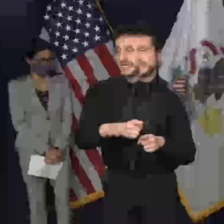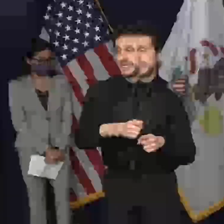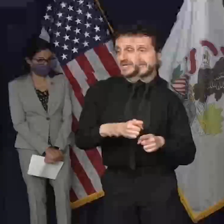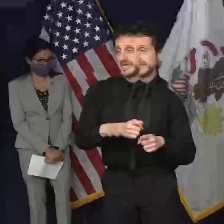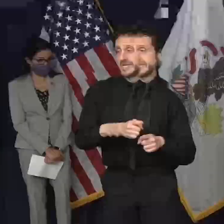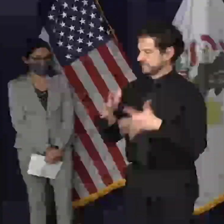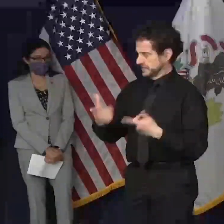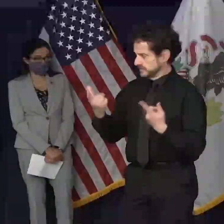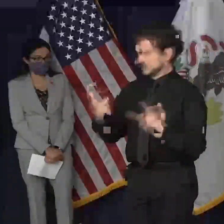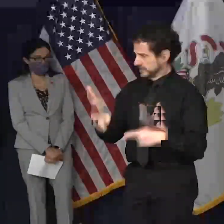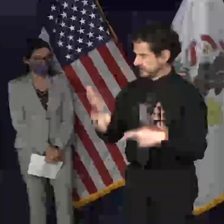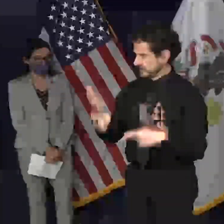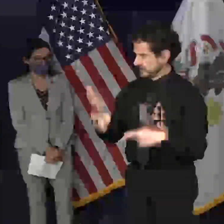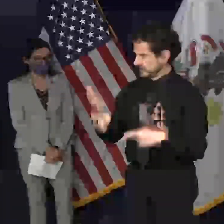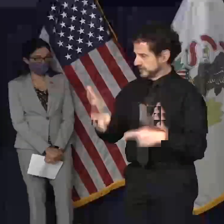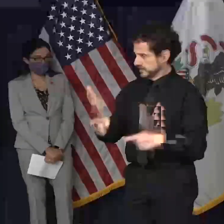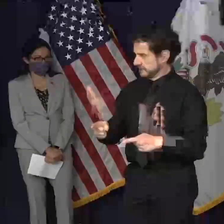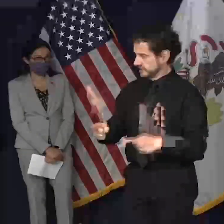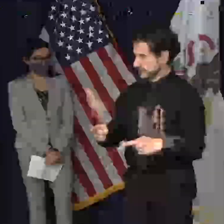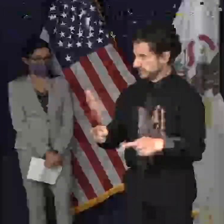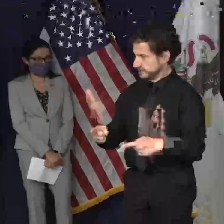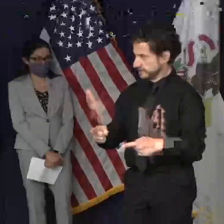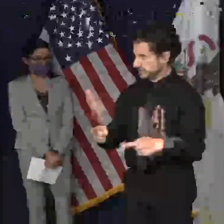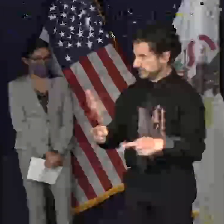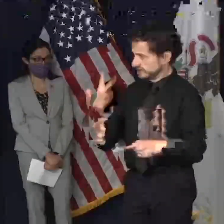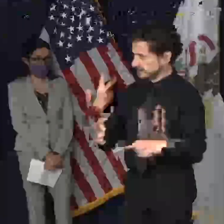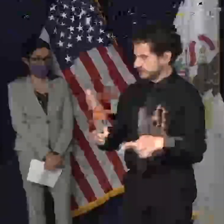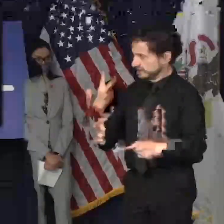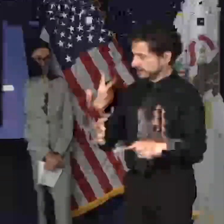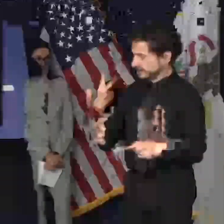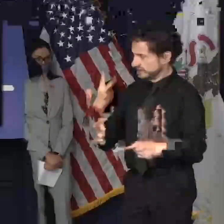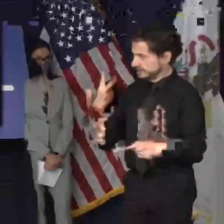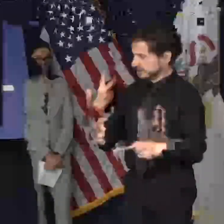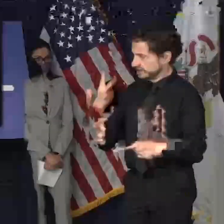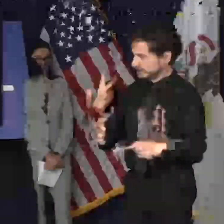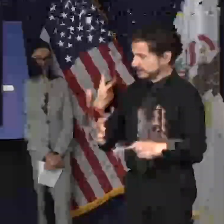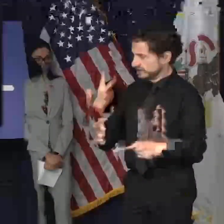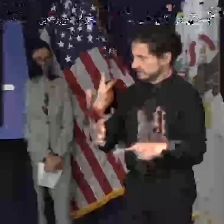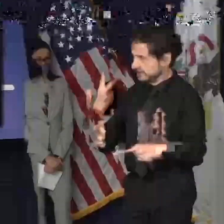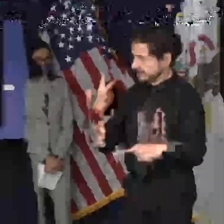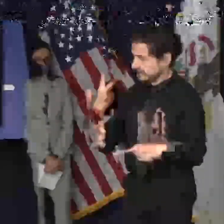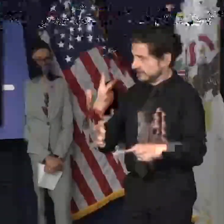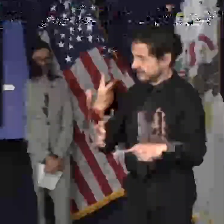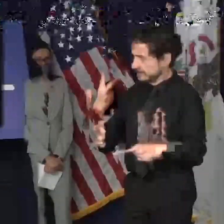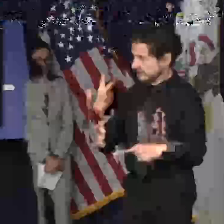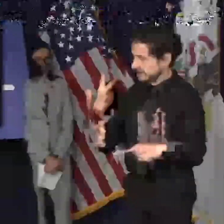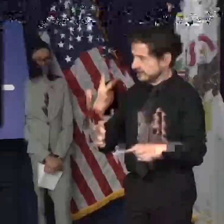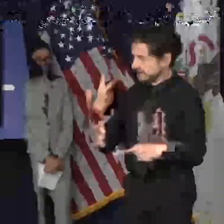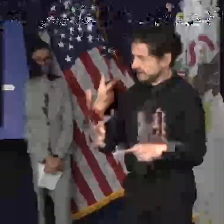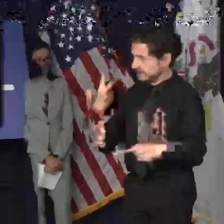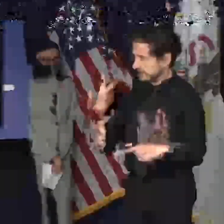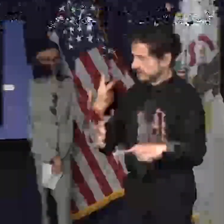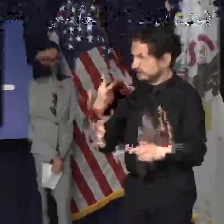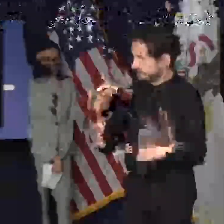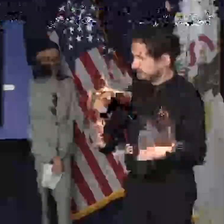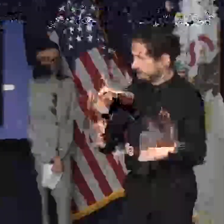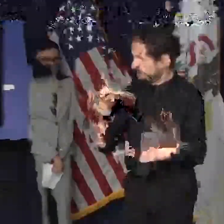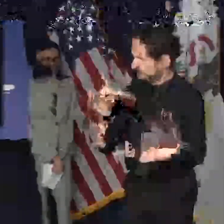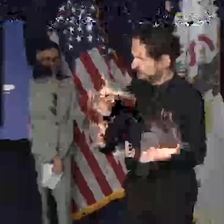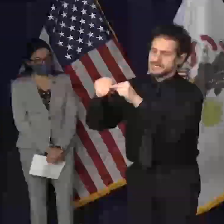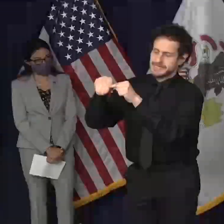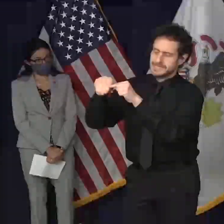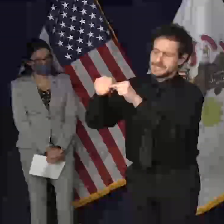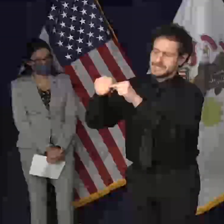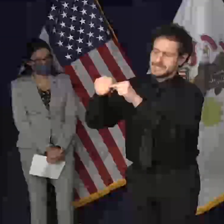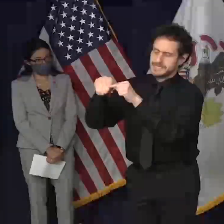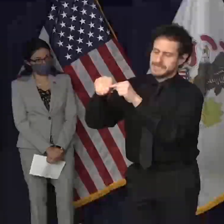to watch this for just 14 days, what we've seen already is things are flat, not declining. So if I were to follow